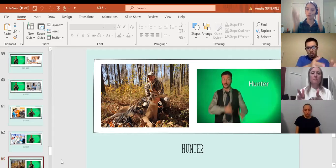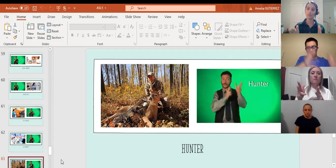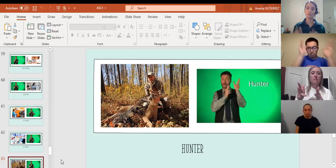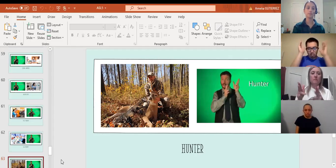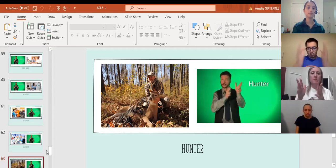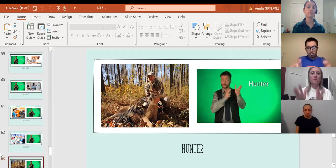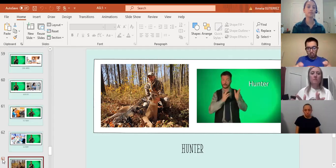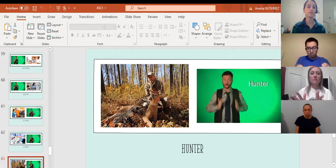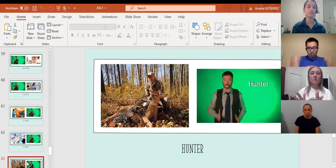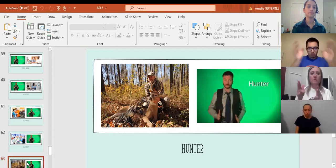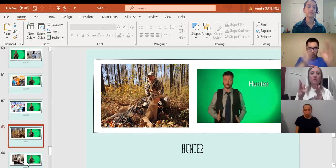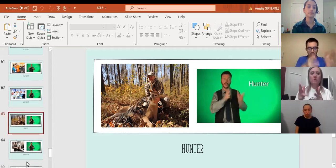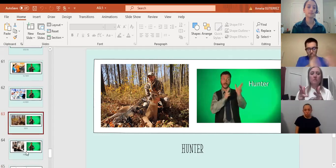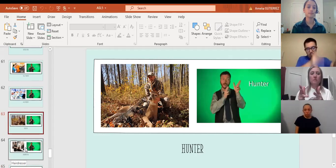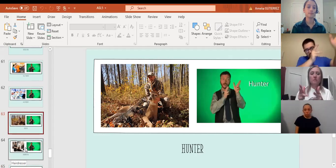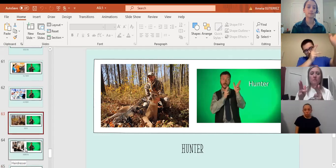Person.